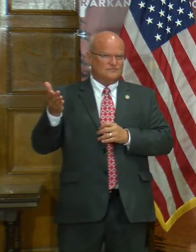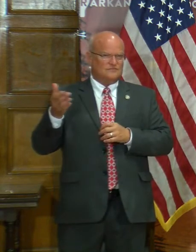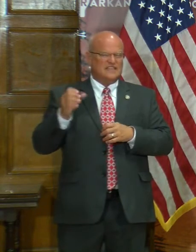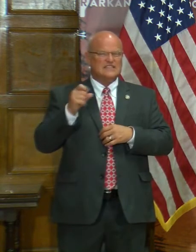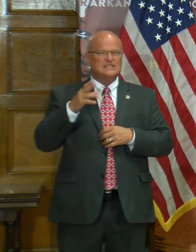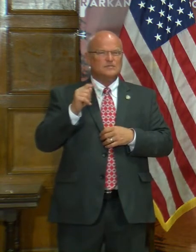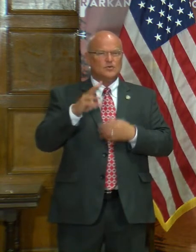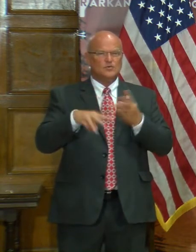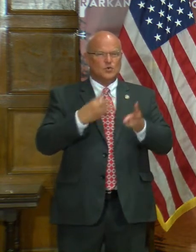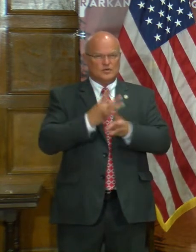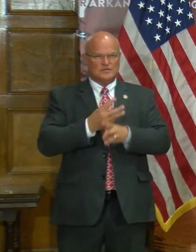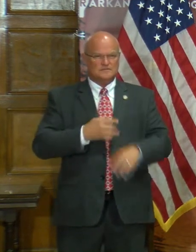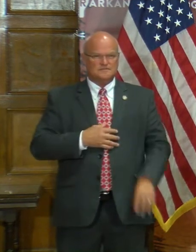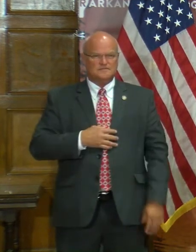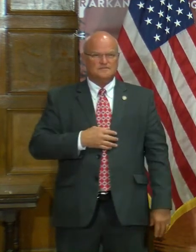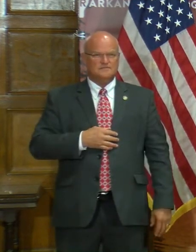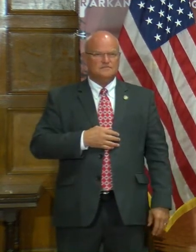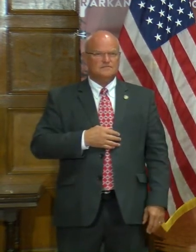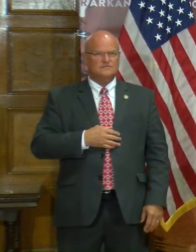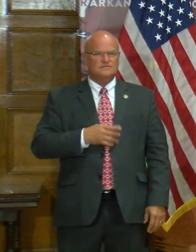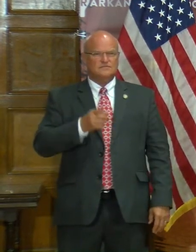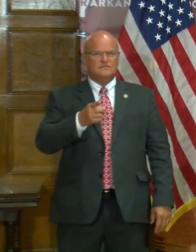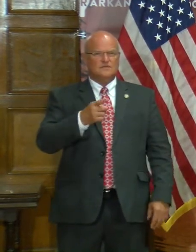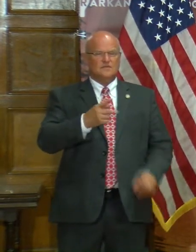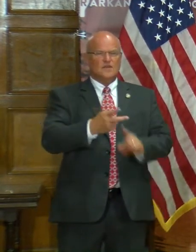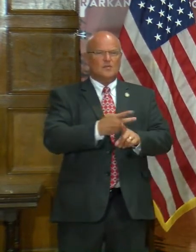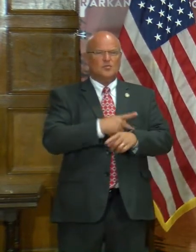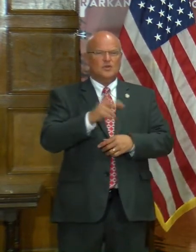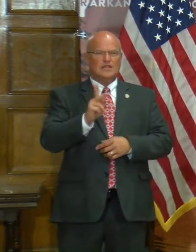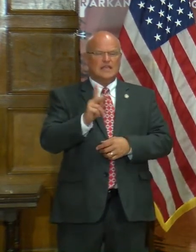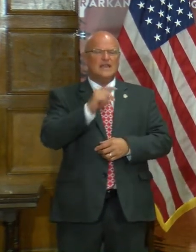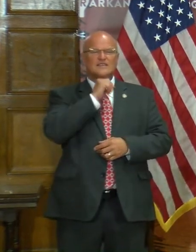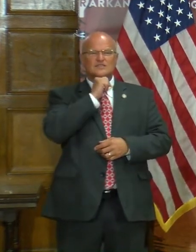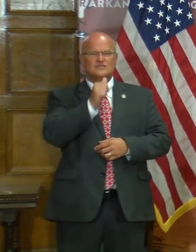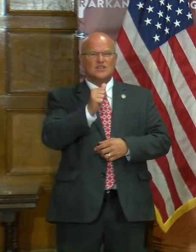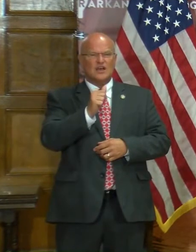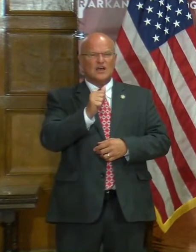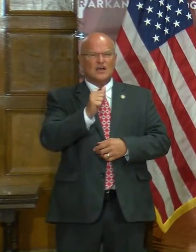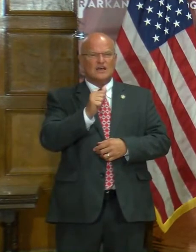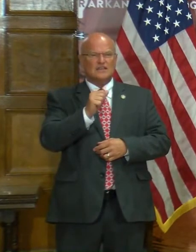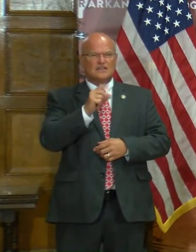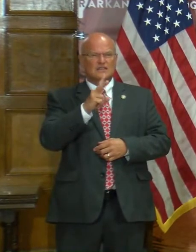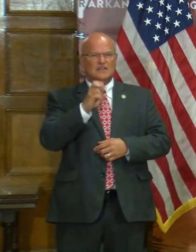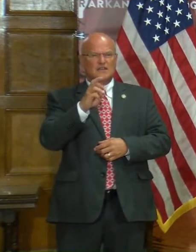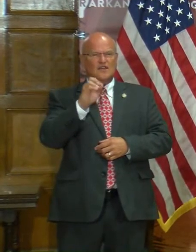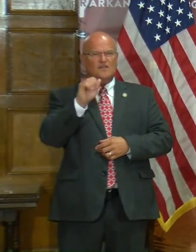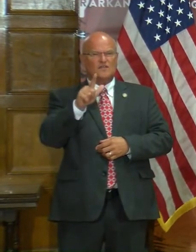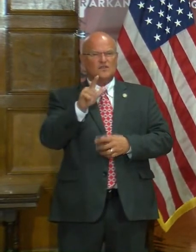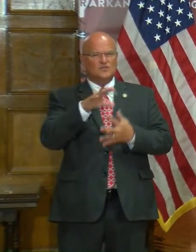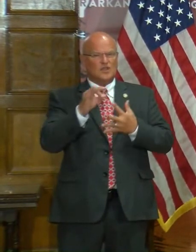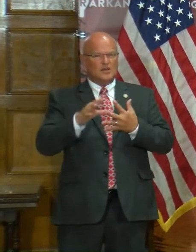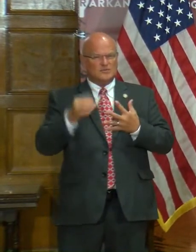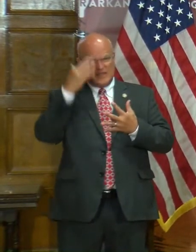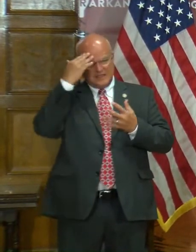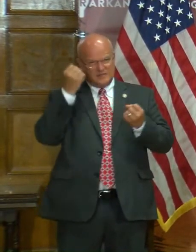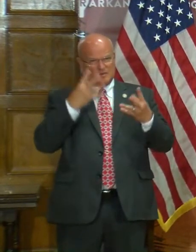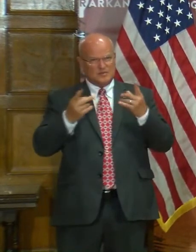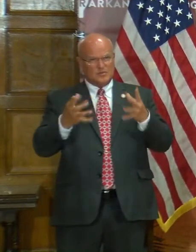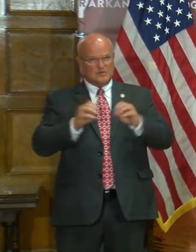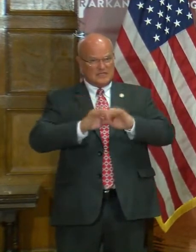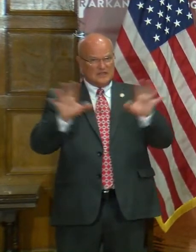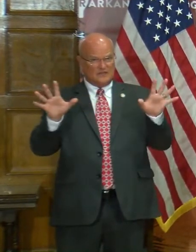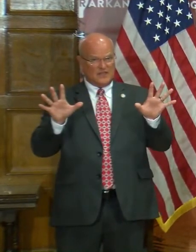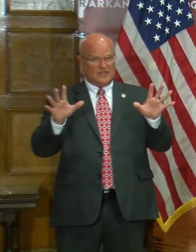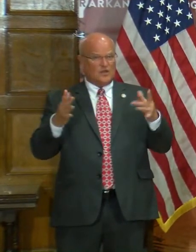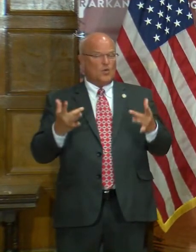in the sports world. For pre-K, it seems there's not a virtual option for that, and I think a lot of people just want some